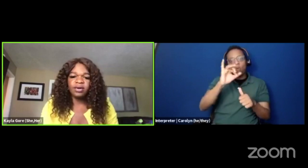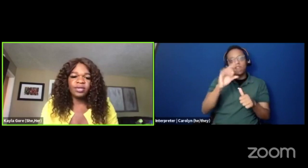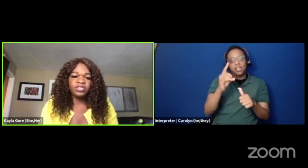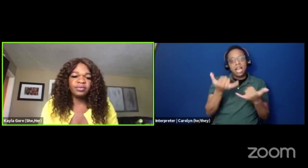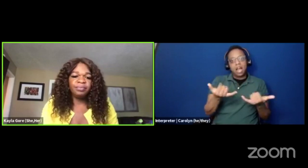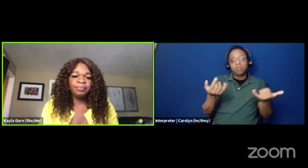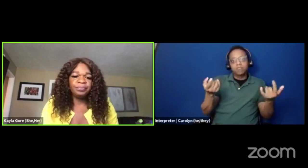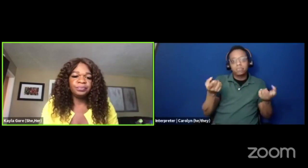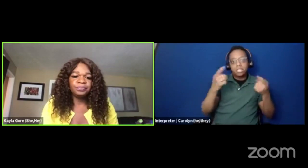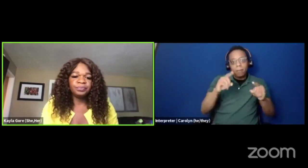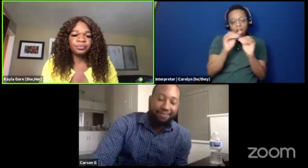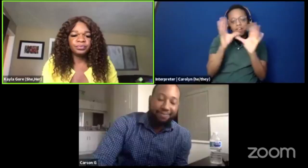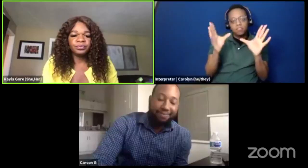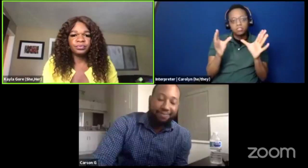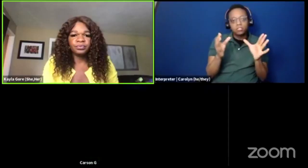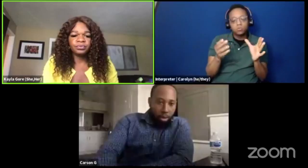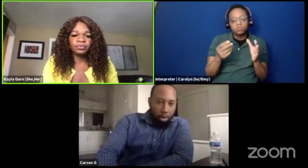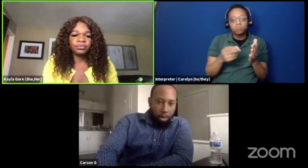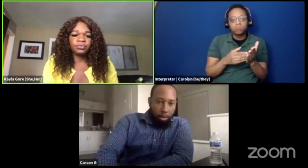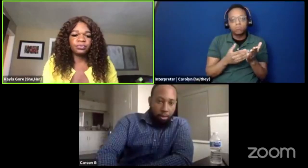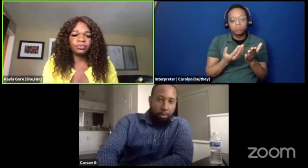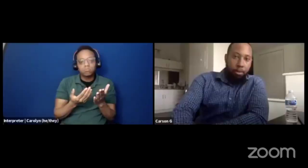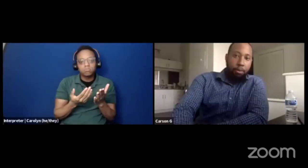Carson, you want to take that question?